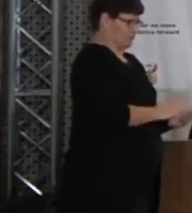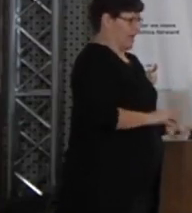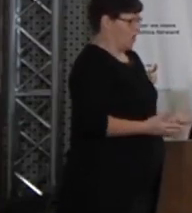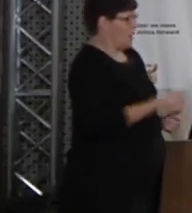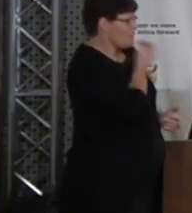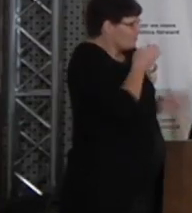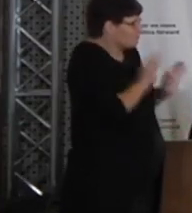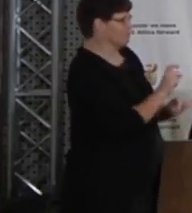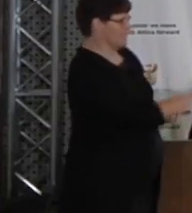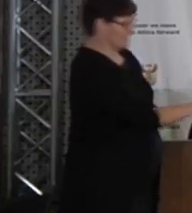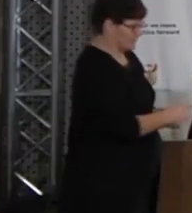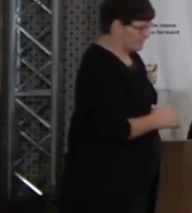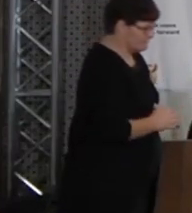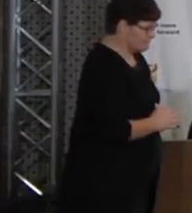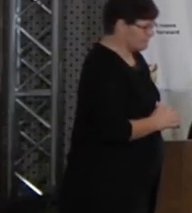Thank you.